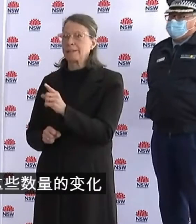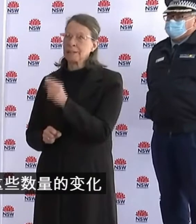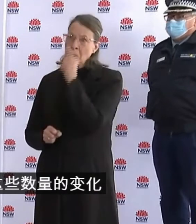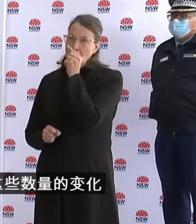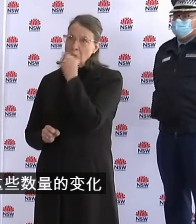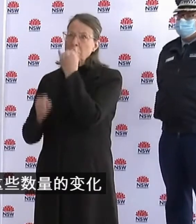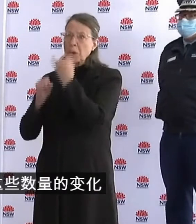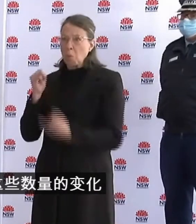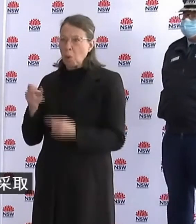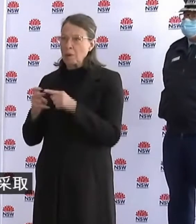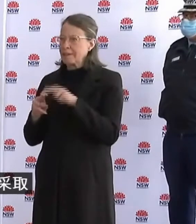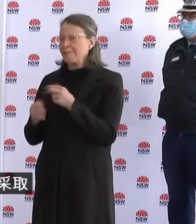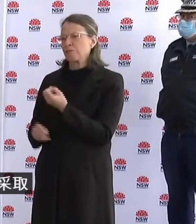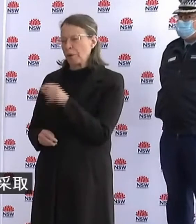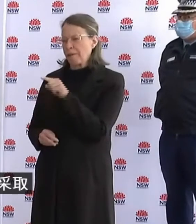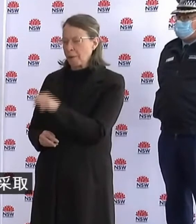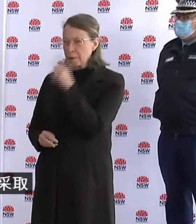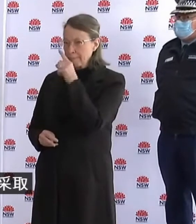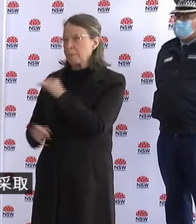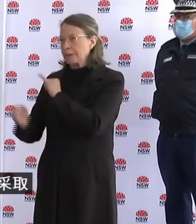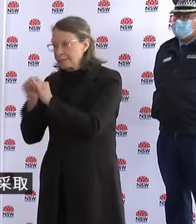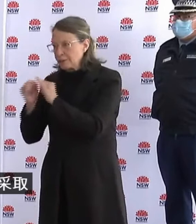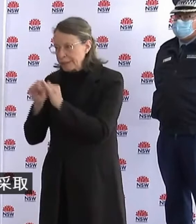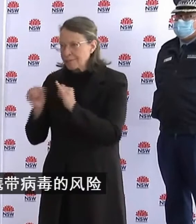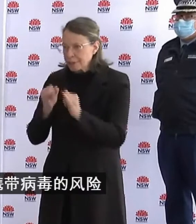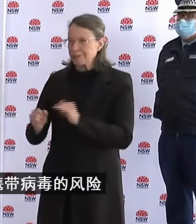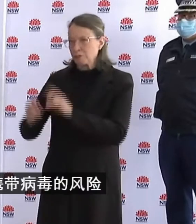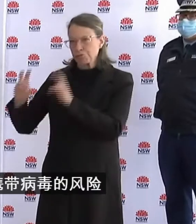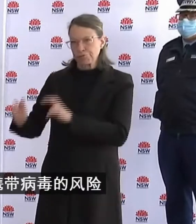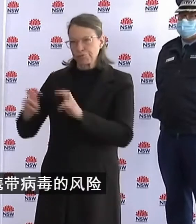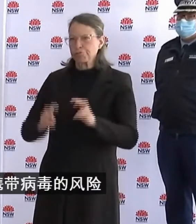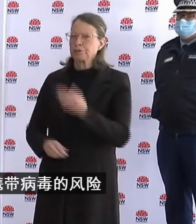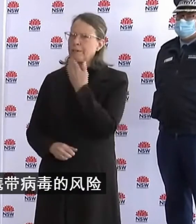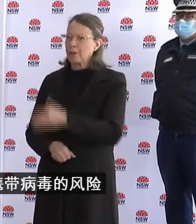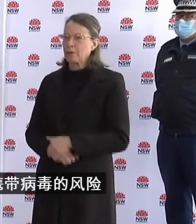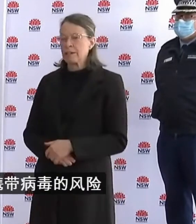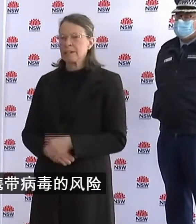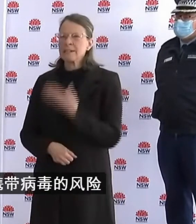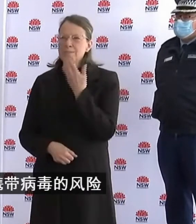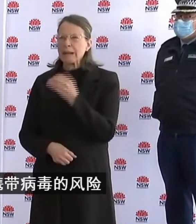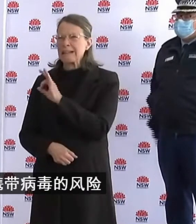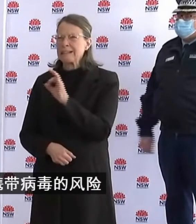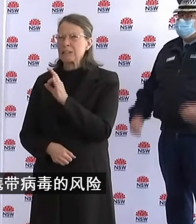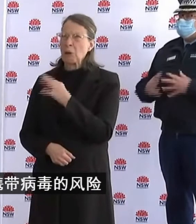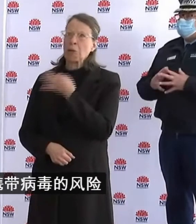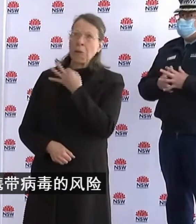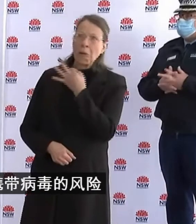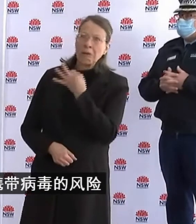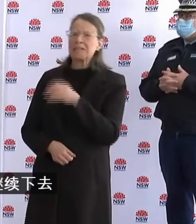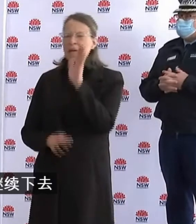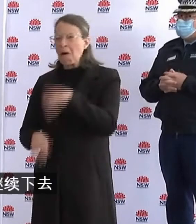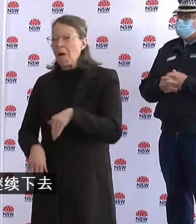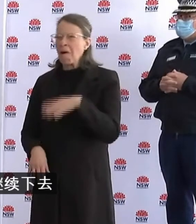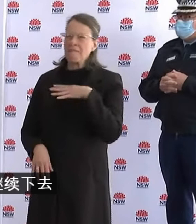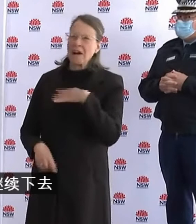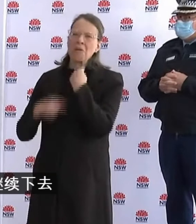is seeing a change in those number of people infectious in the community. Please just don't take the risk. We're seeing more and more people without symptoms carry the virus